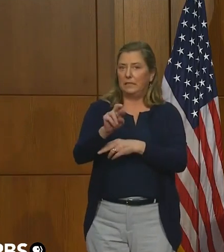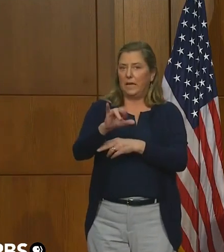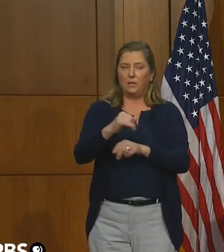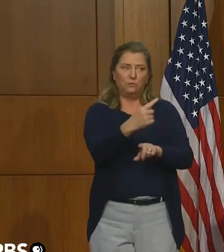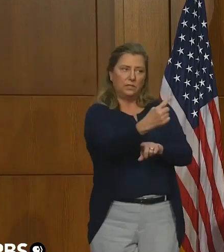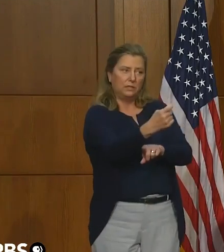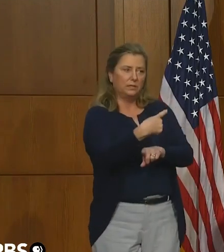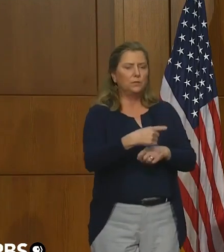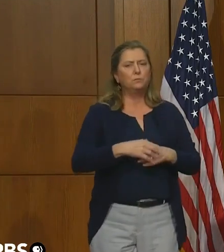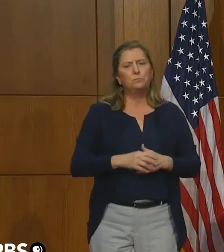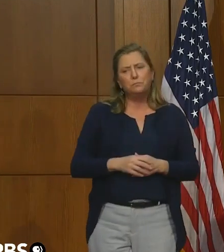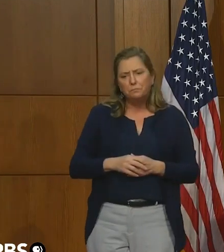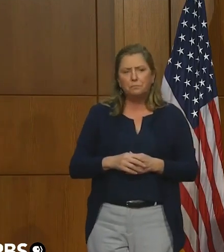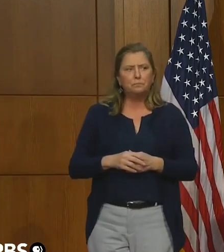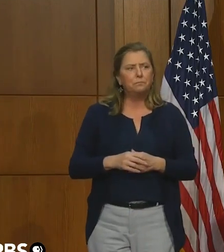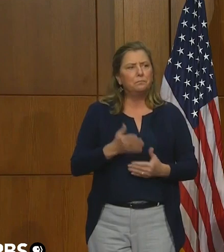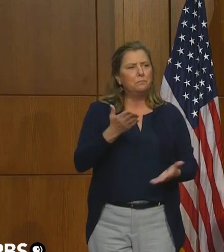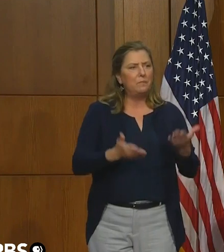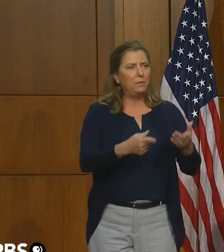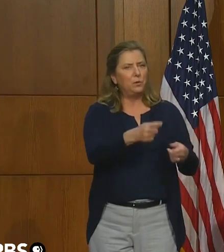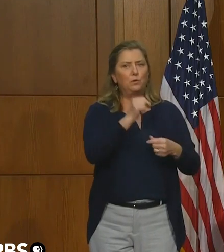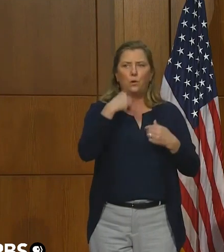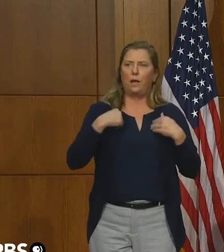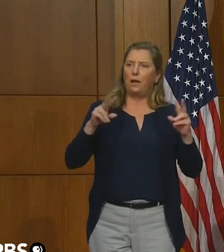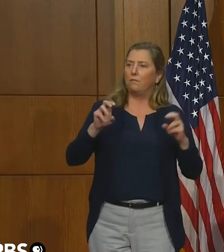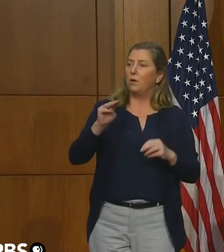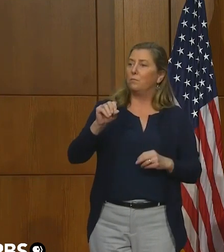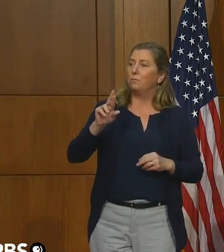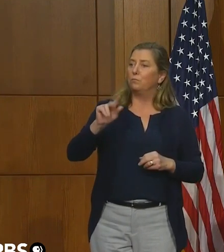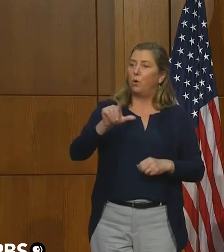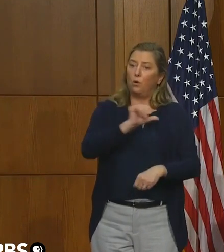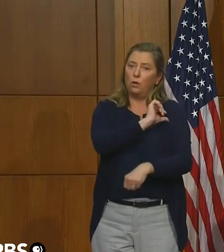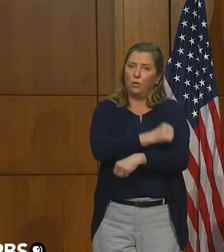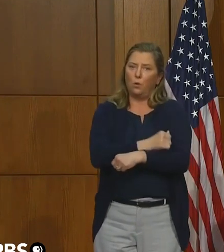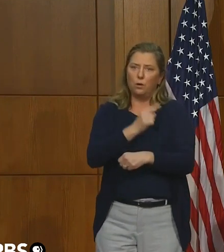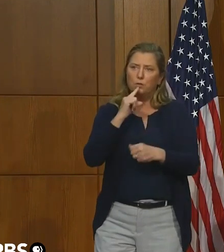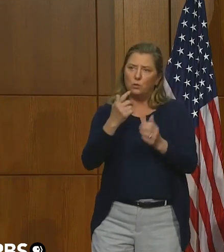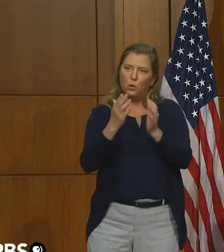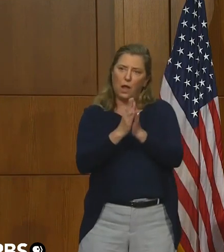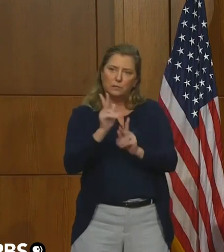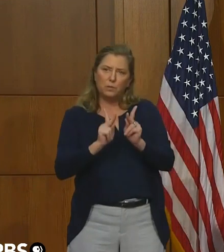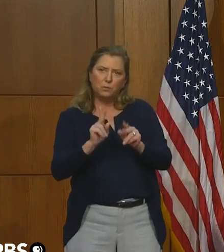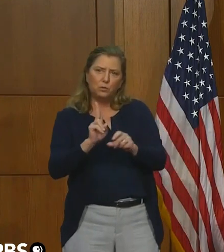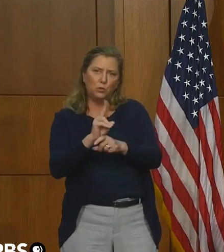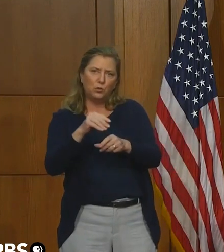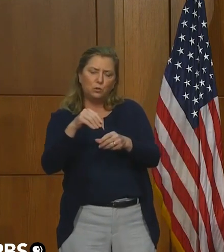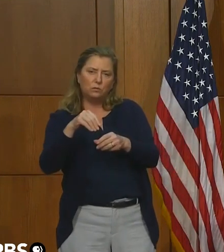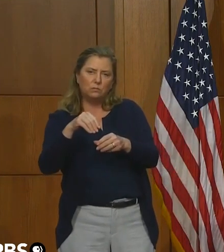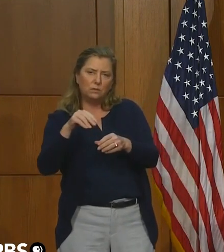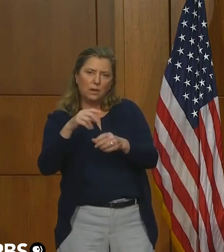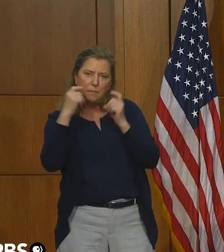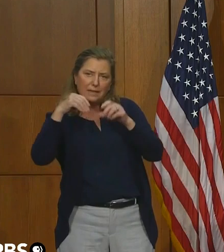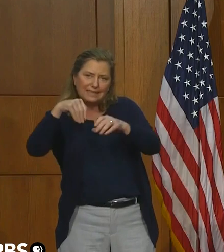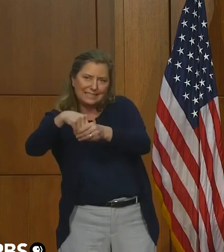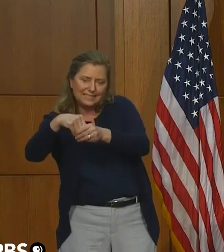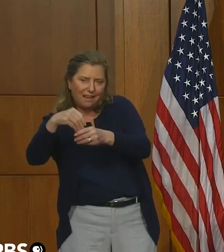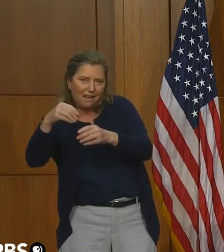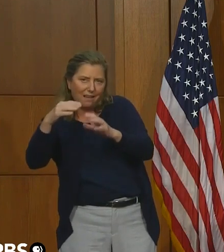I guess for those who might say you don't have the moral authority to have people wear a mask inside, what would you say to those people at this point in